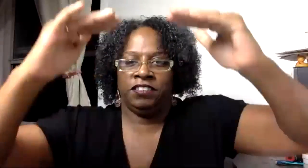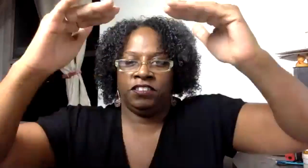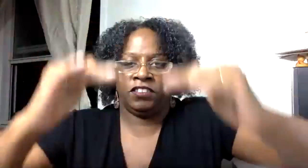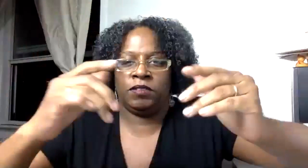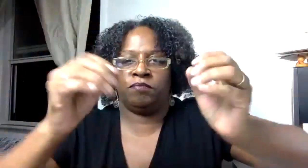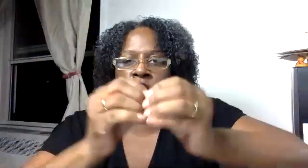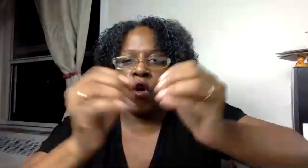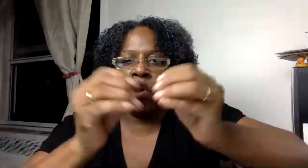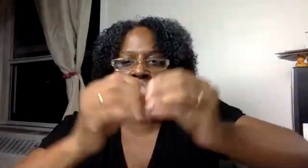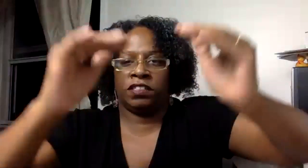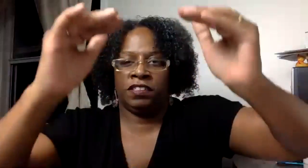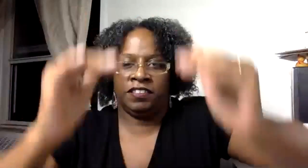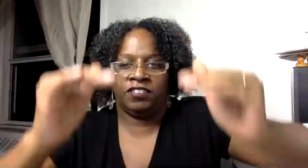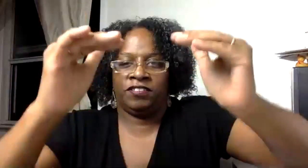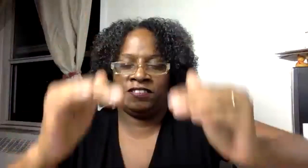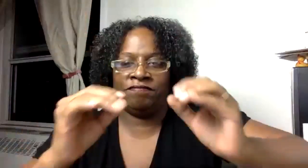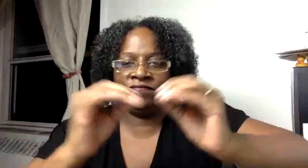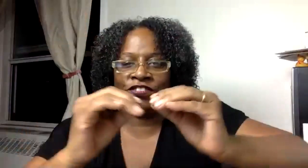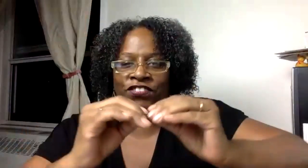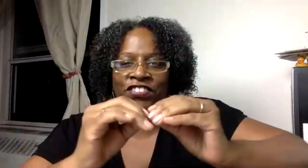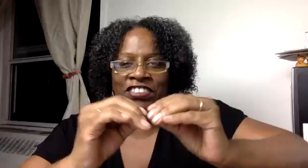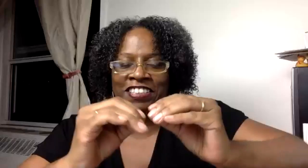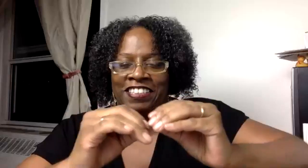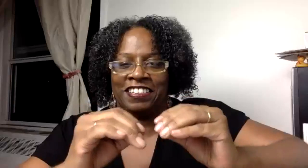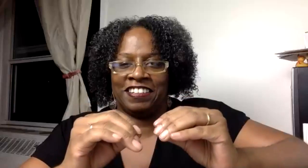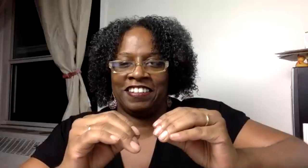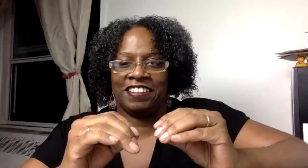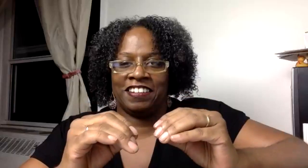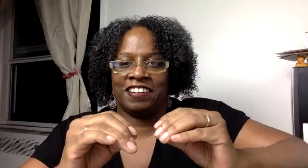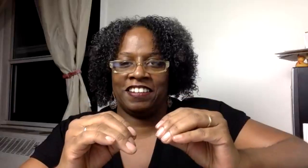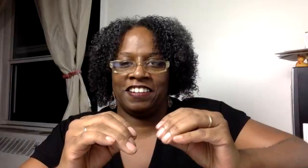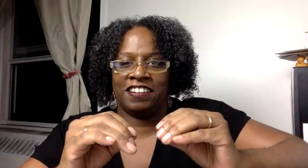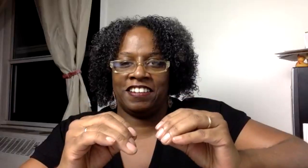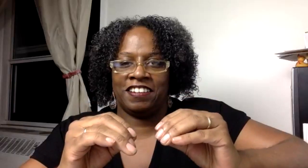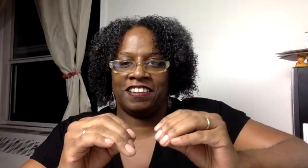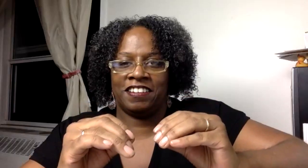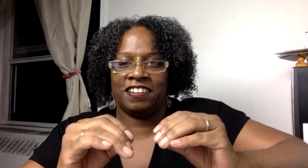you bring his camera down, lower it a bit so we can see his hands?